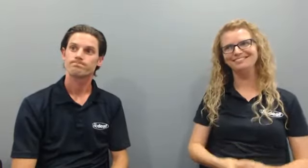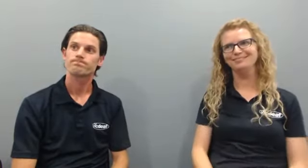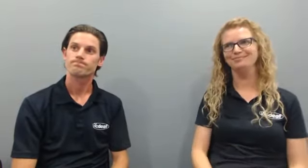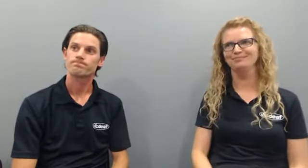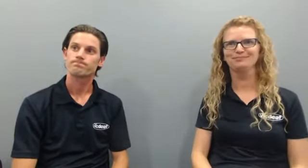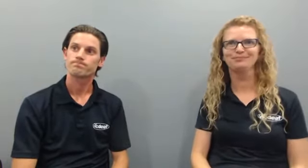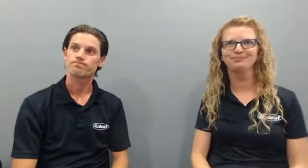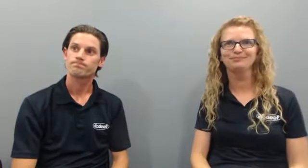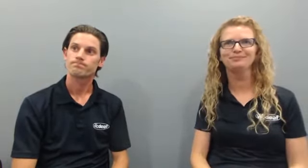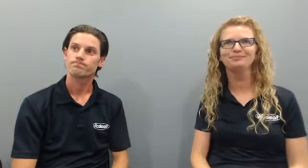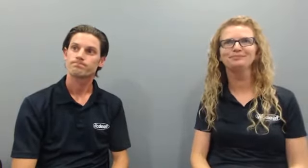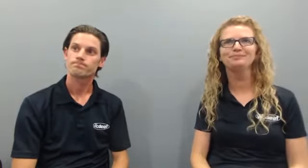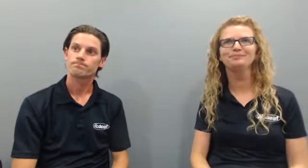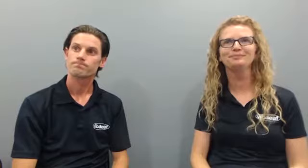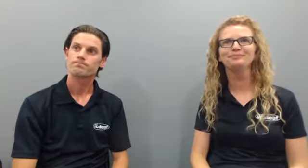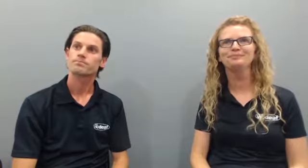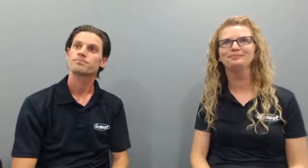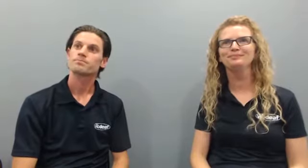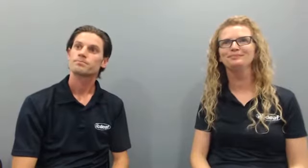what's happening on the day for you.